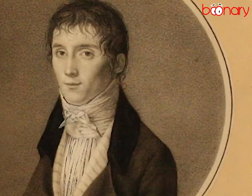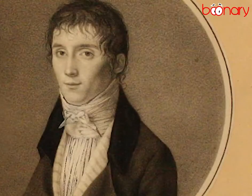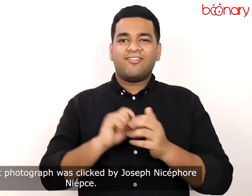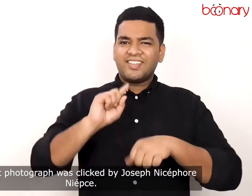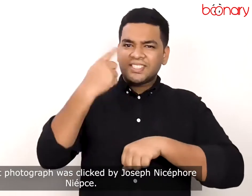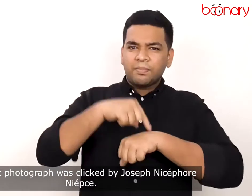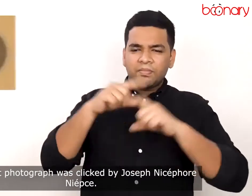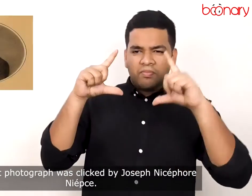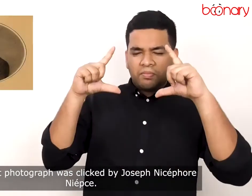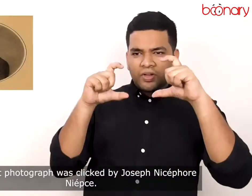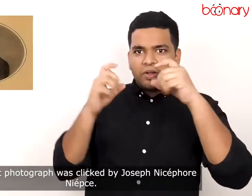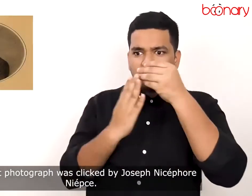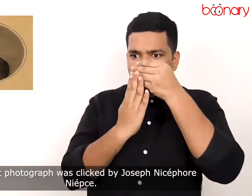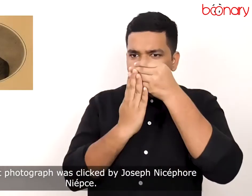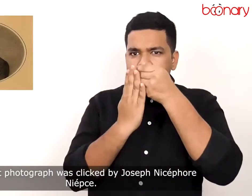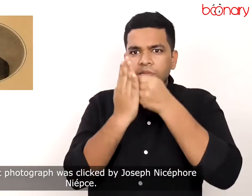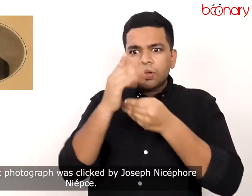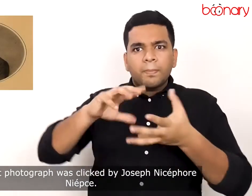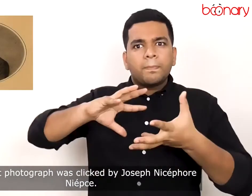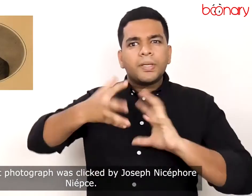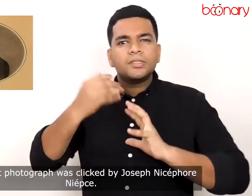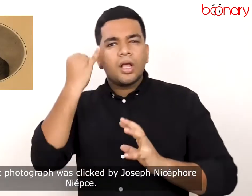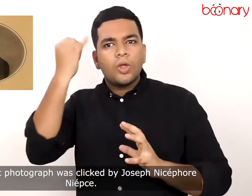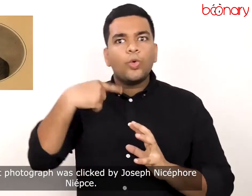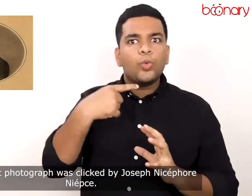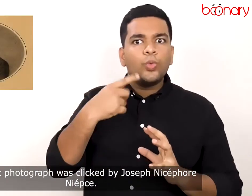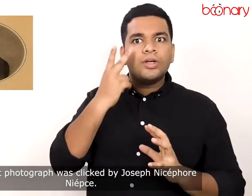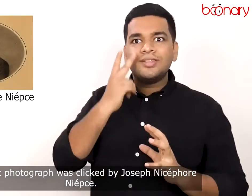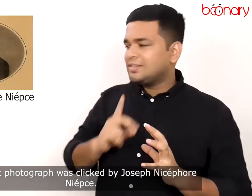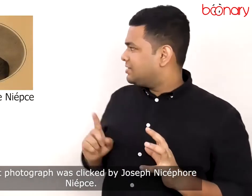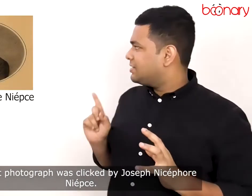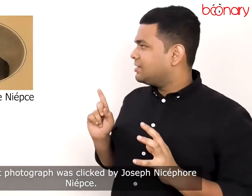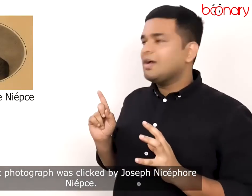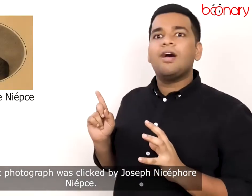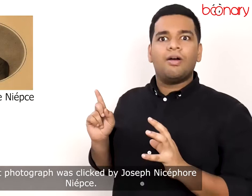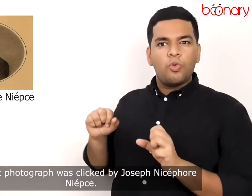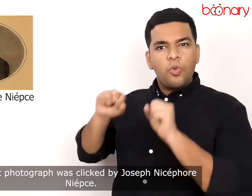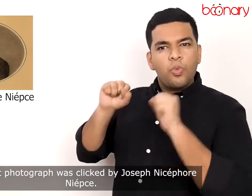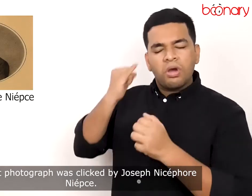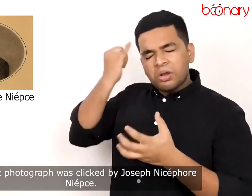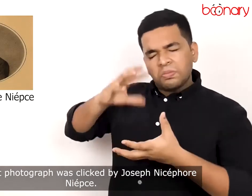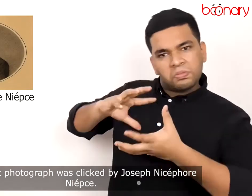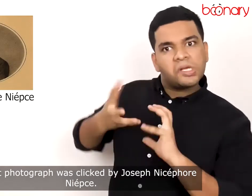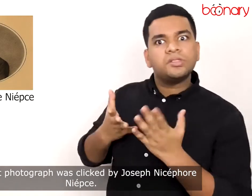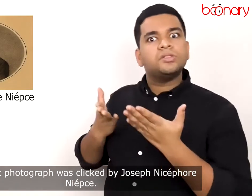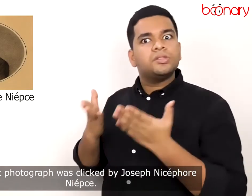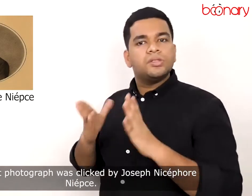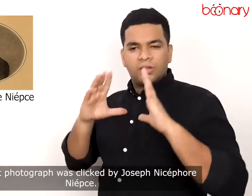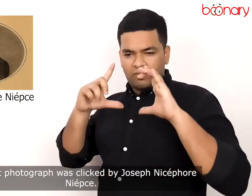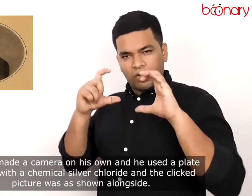The first photograph was clicked by Joseph Nicephore Niepce. He